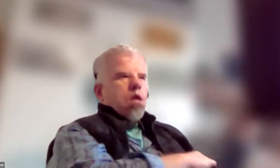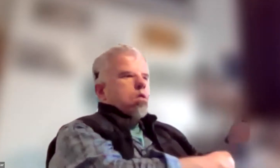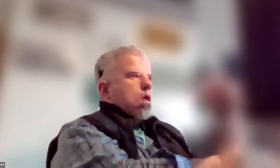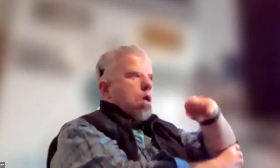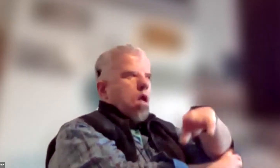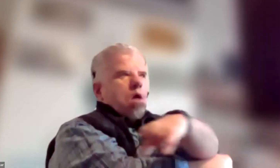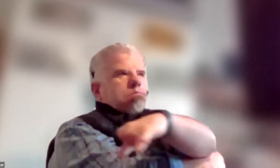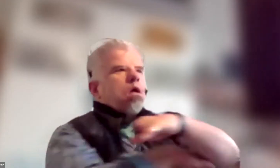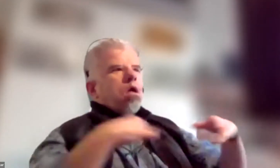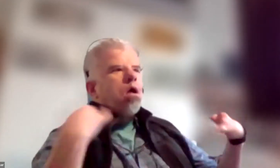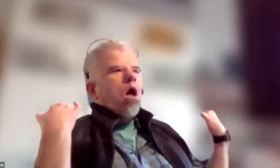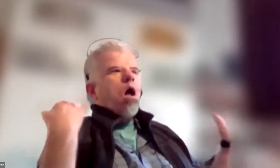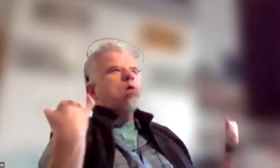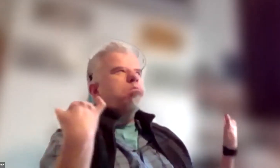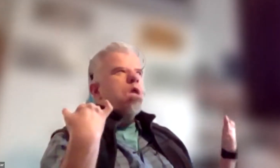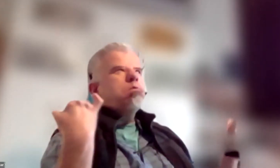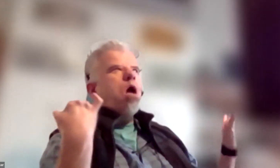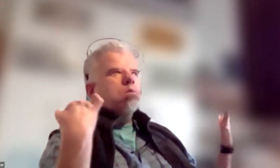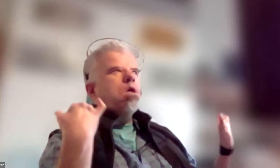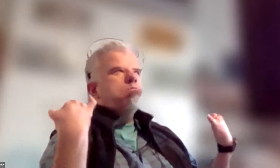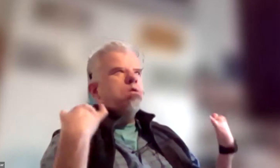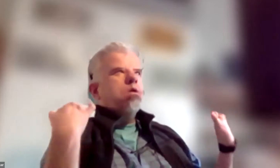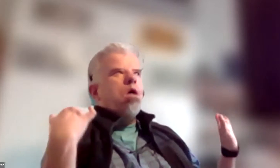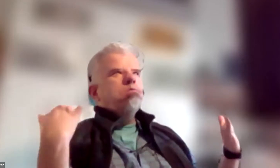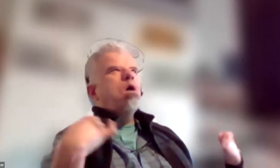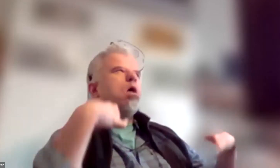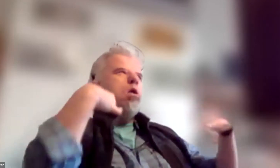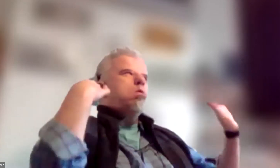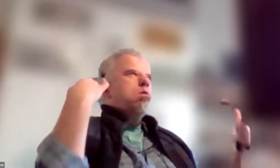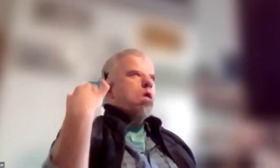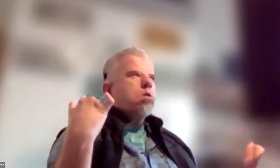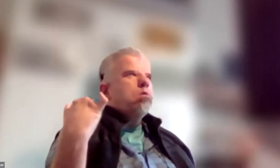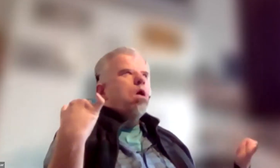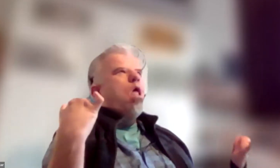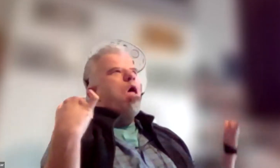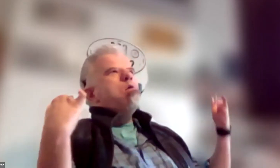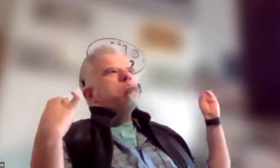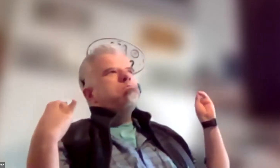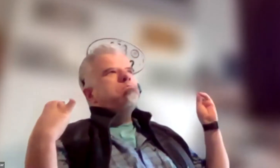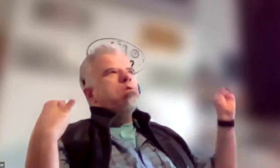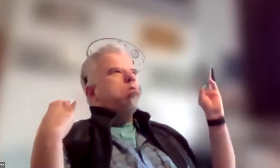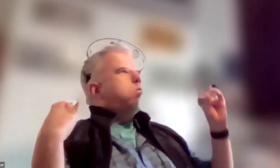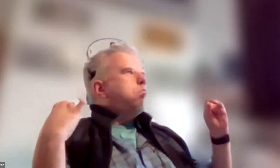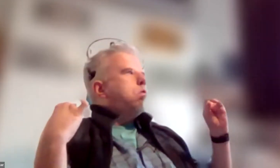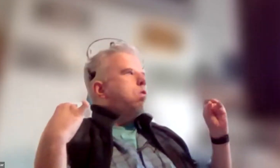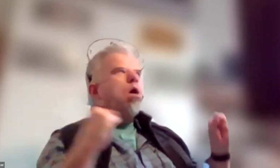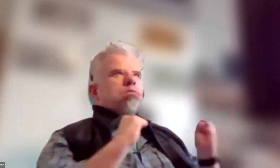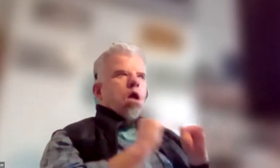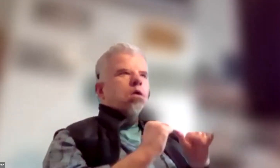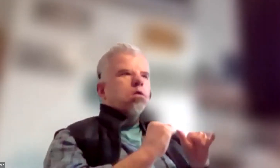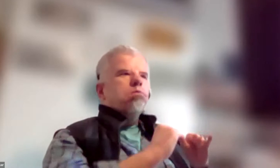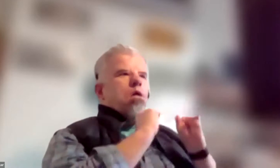in a tent. But I've never managed to get over them. Now it's irrational. But the bosses always